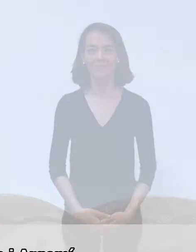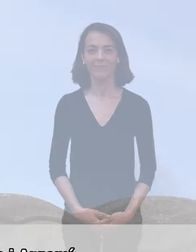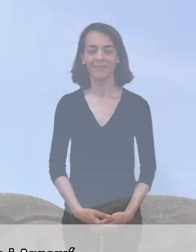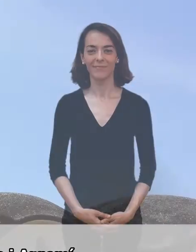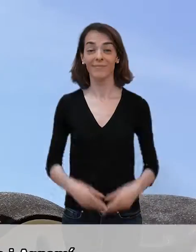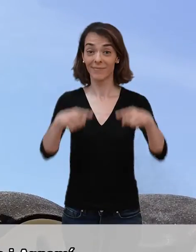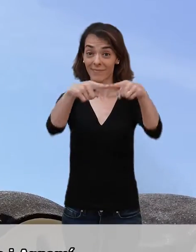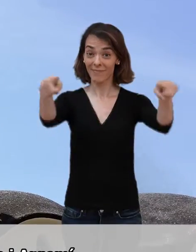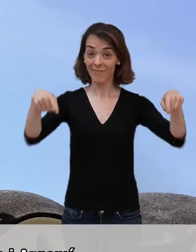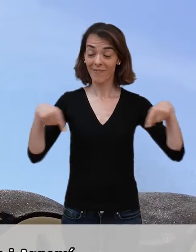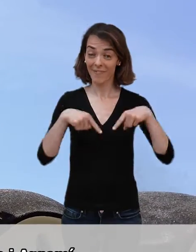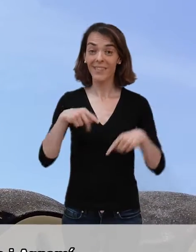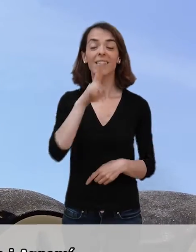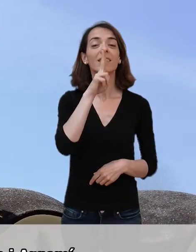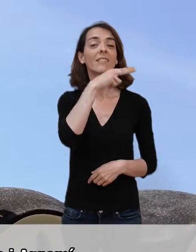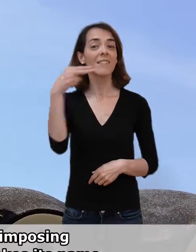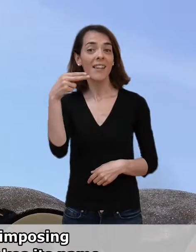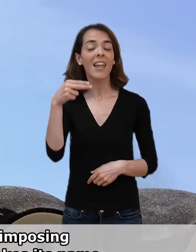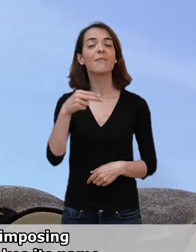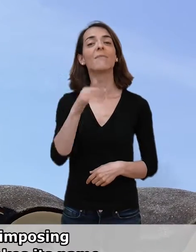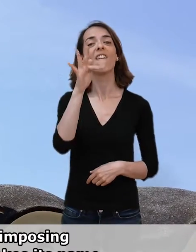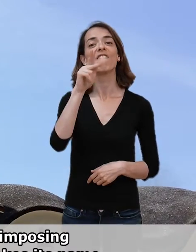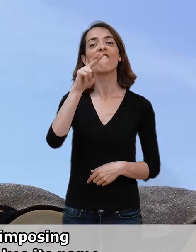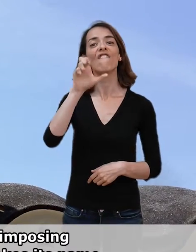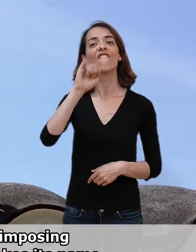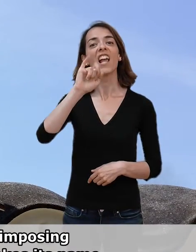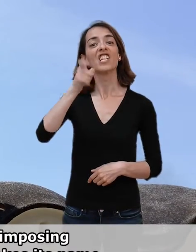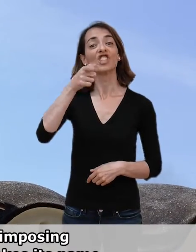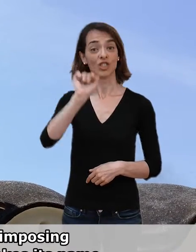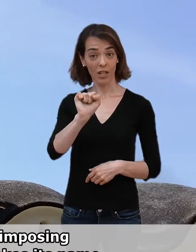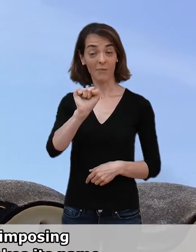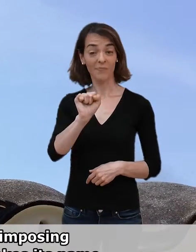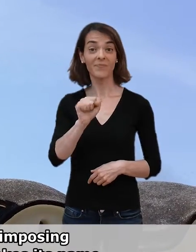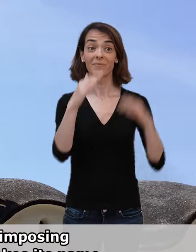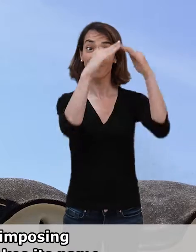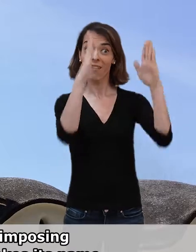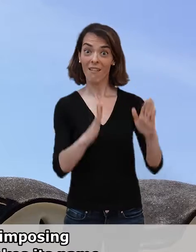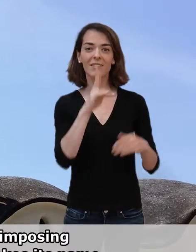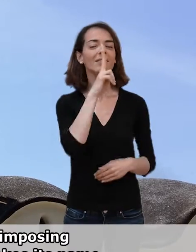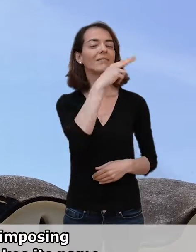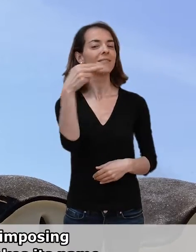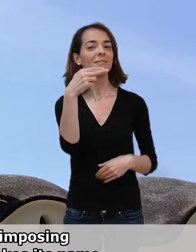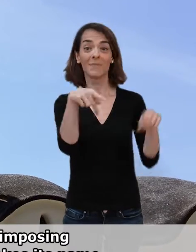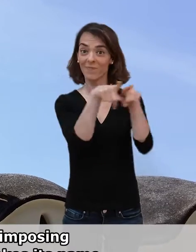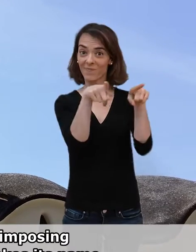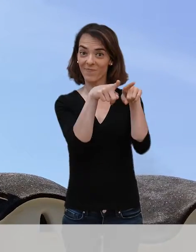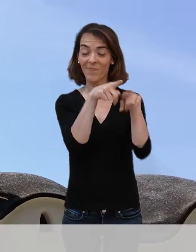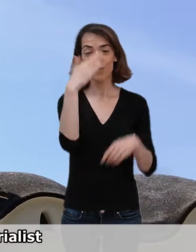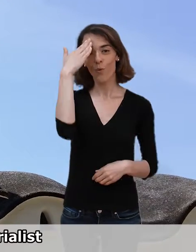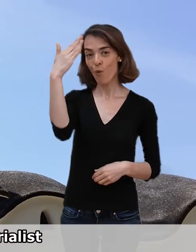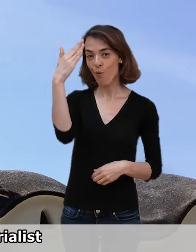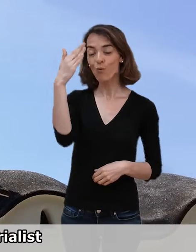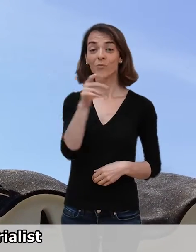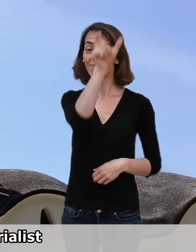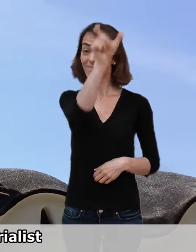In the Plaça de Josep Freixa i Argemí, it's impossible to miss the imposing house from which the square takes its name,